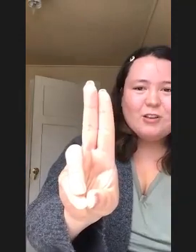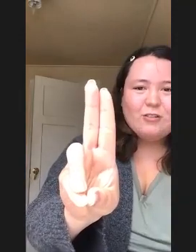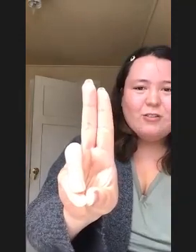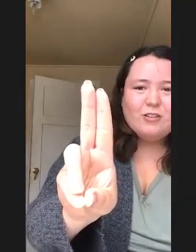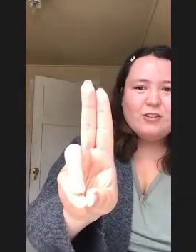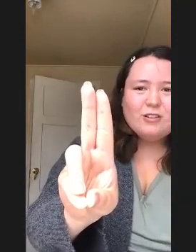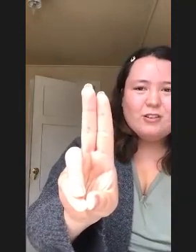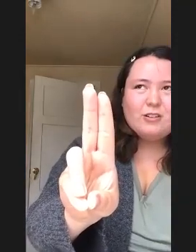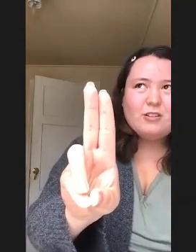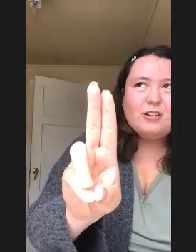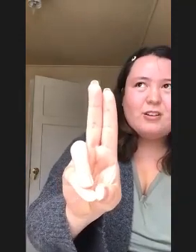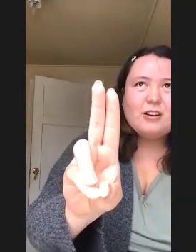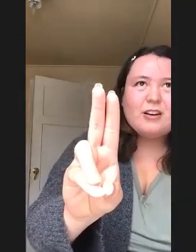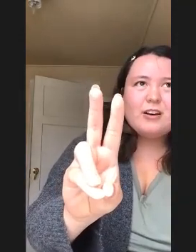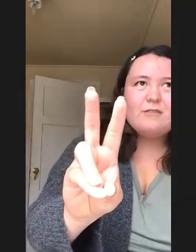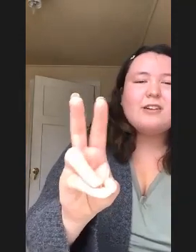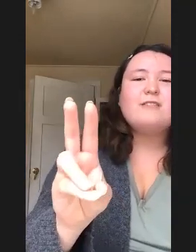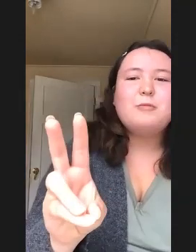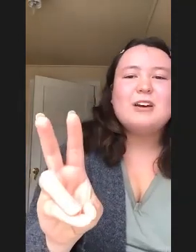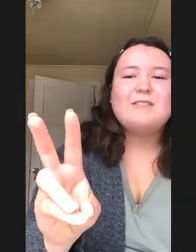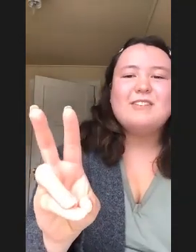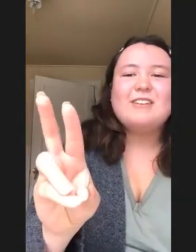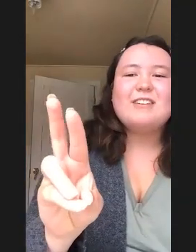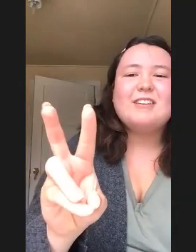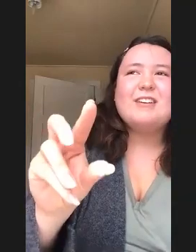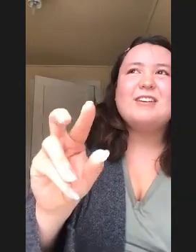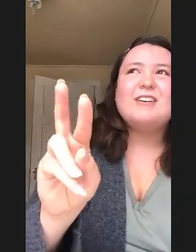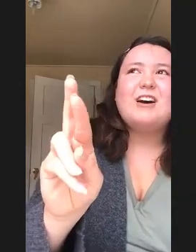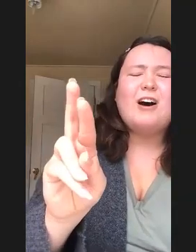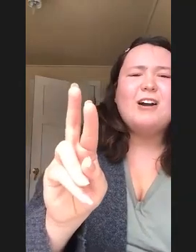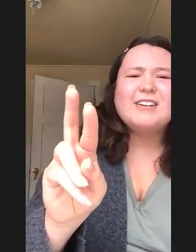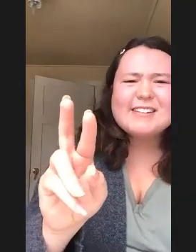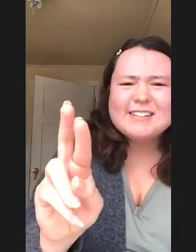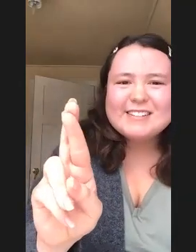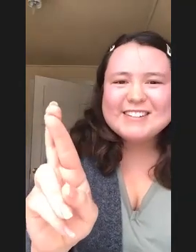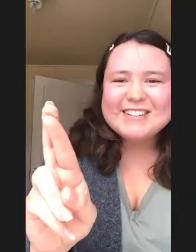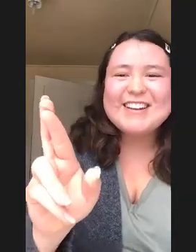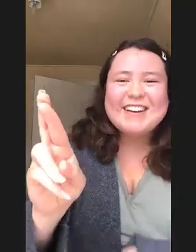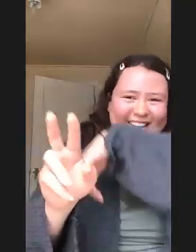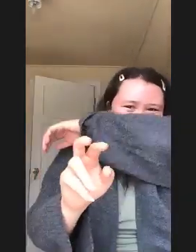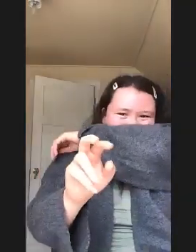U, what, oh my God, R, is it?